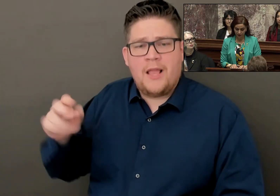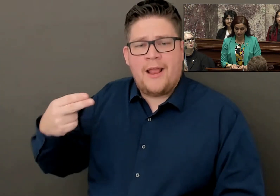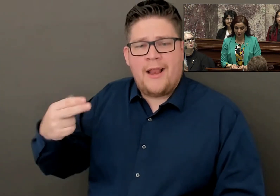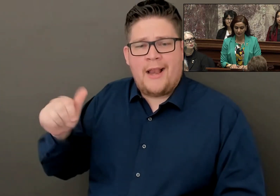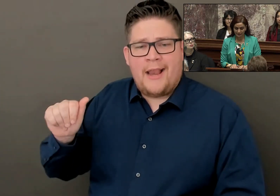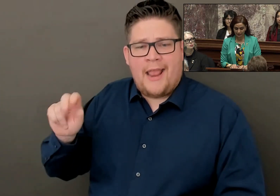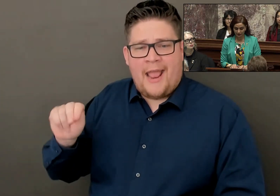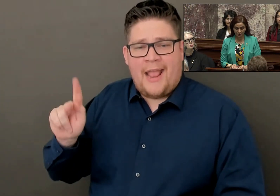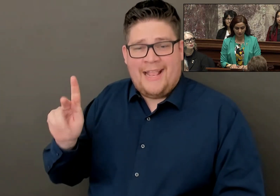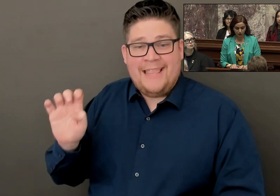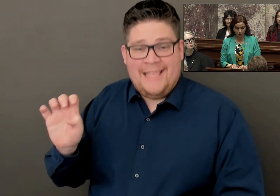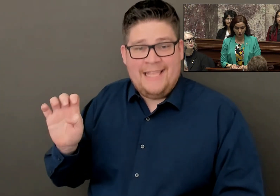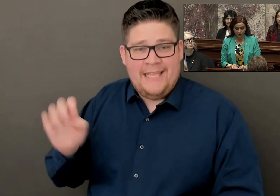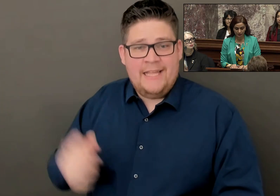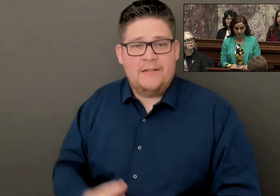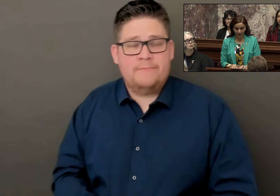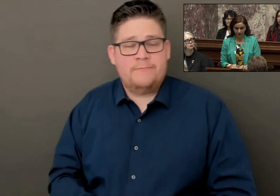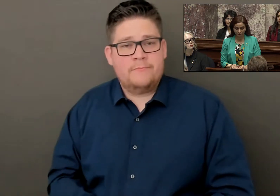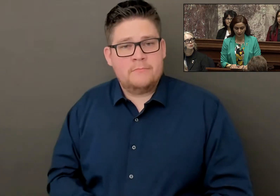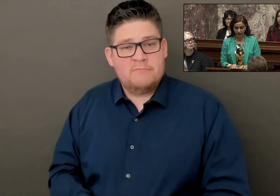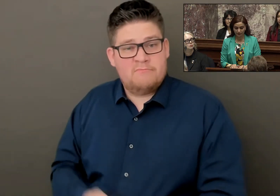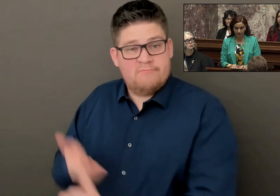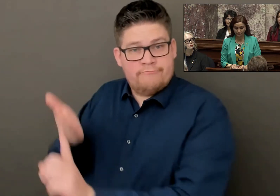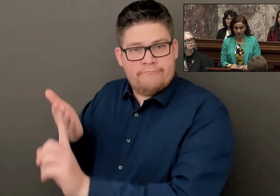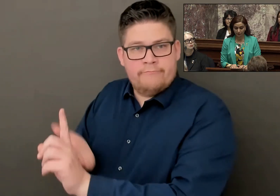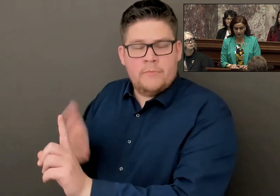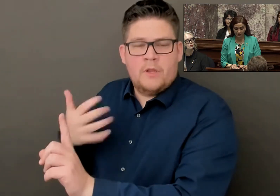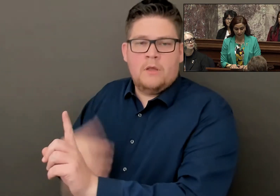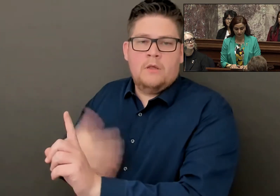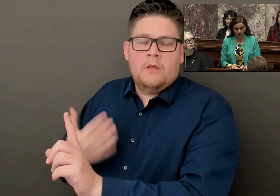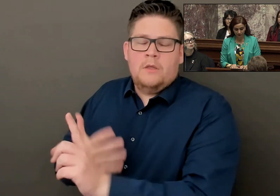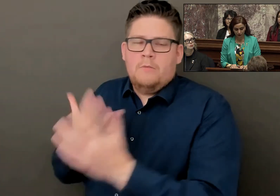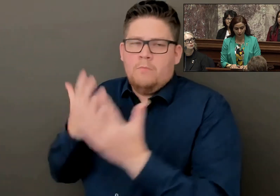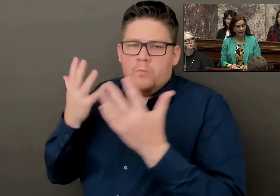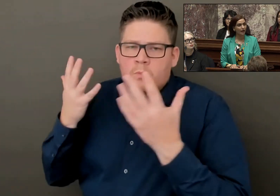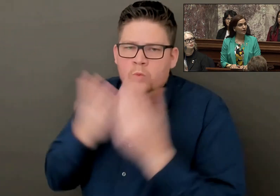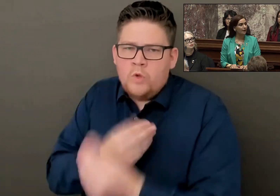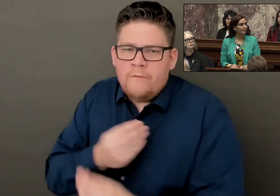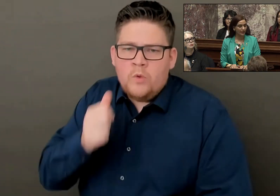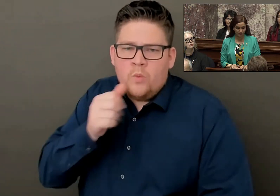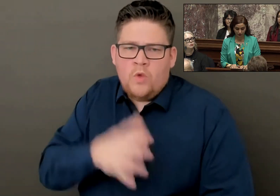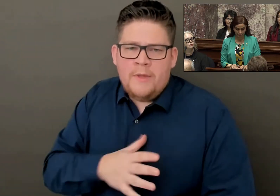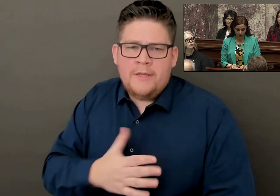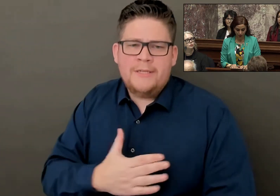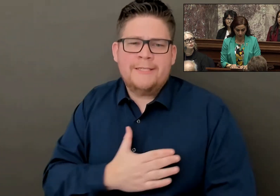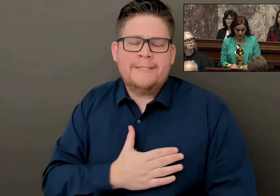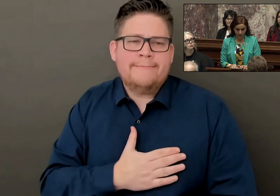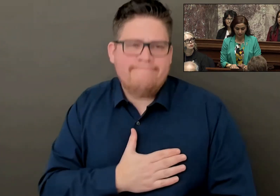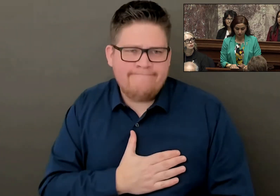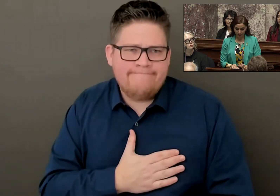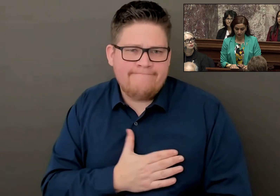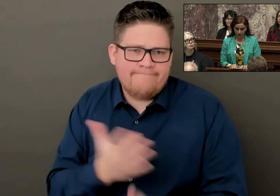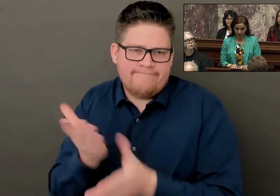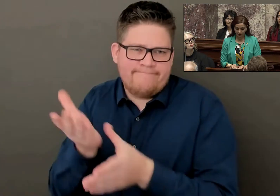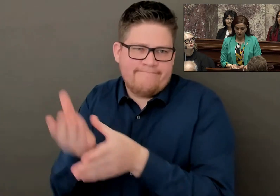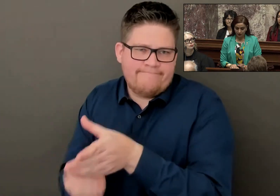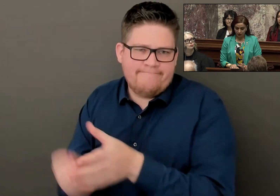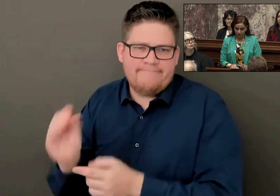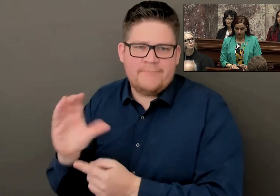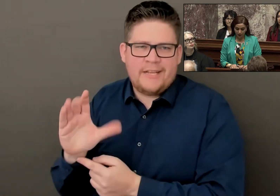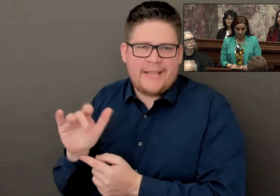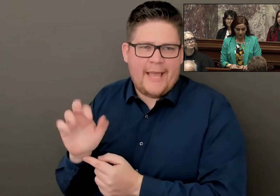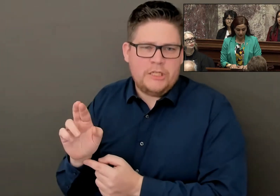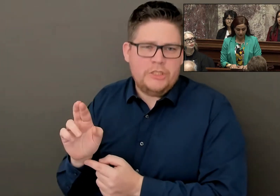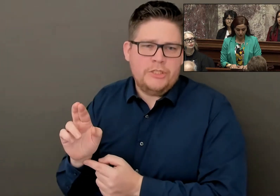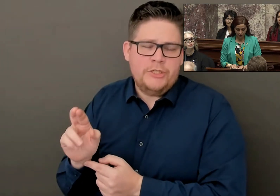was marked by resilience. She lost her battle with cancer mere months after enduring unimaginable loss, tragedy